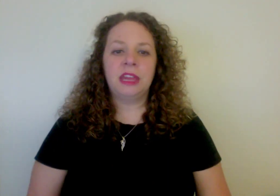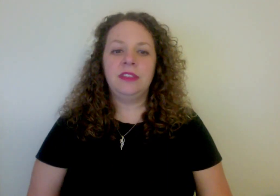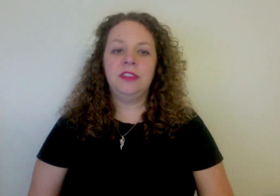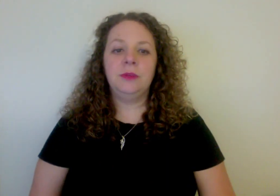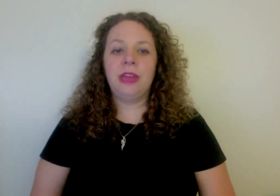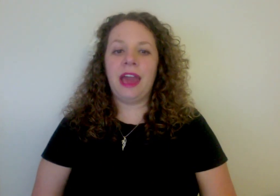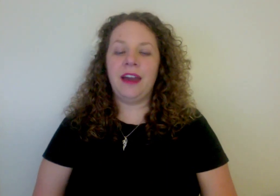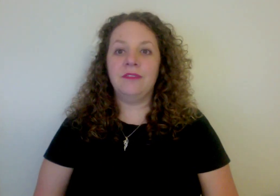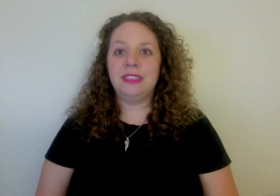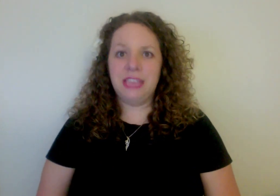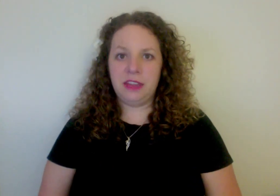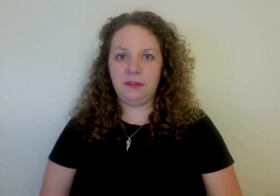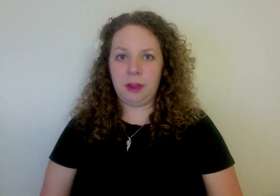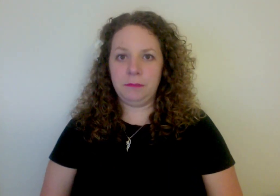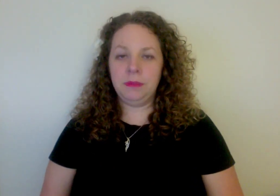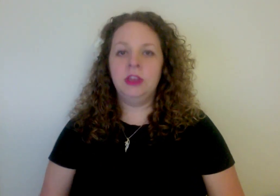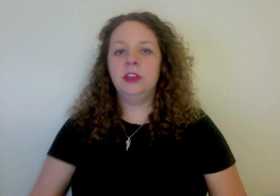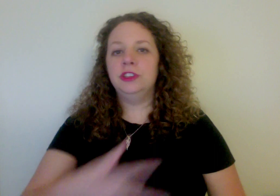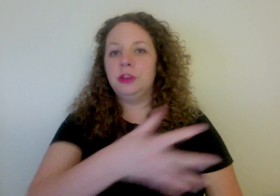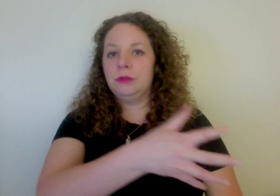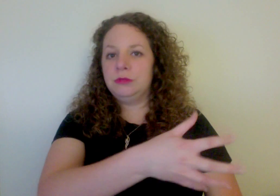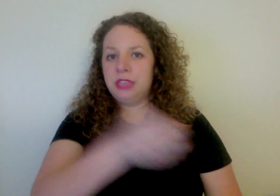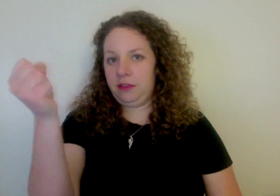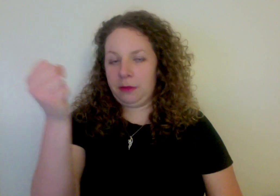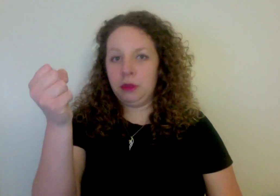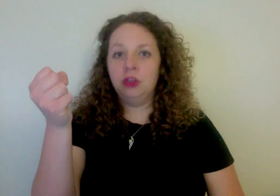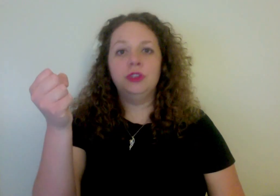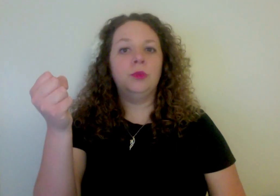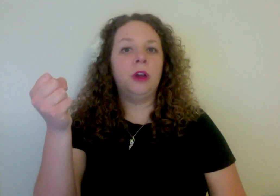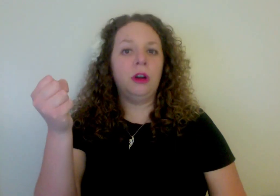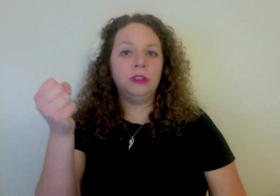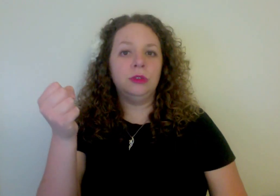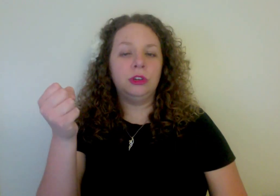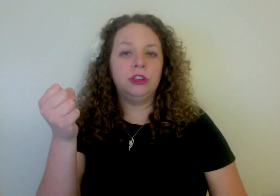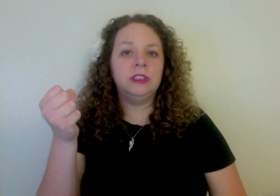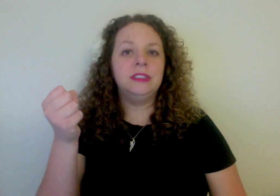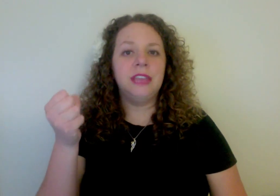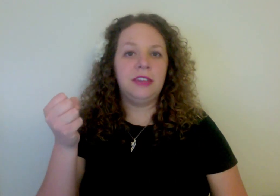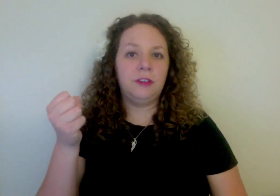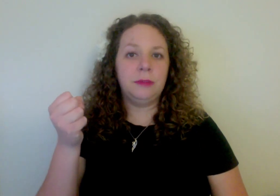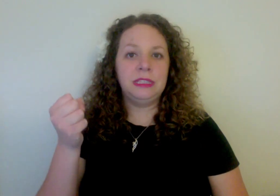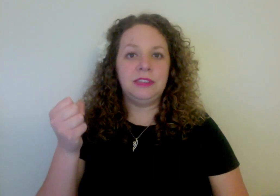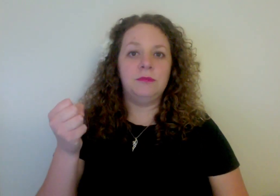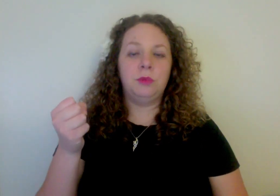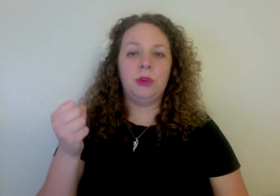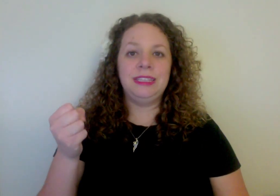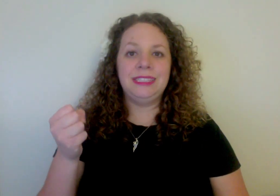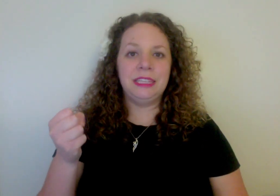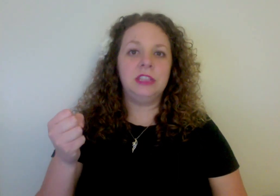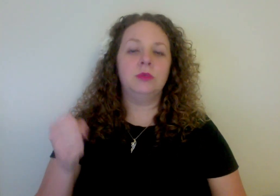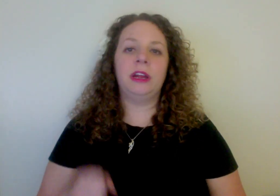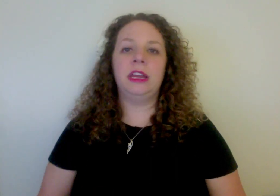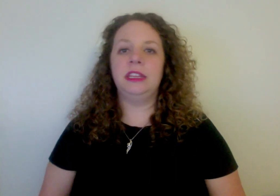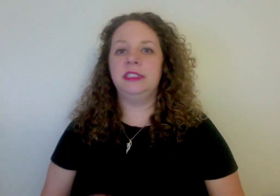Then we have take from, so take from. So we also learned take from in 7.6 where it is